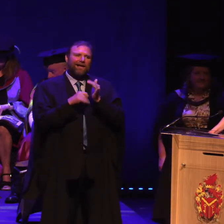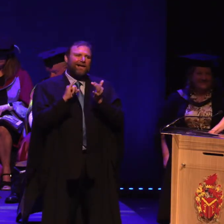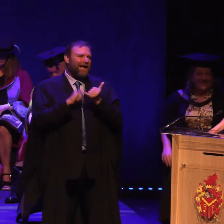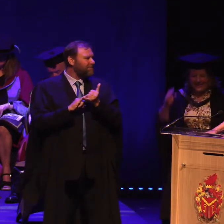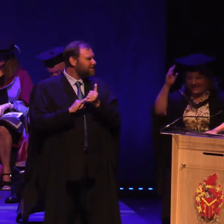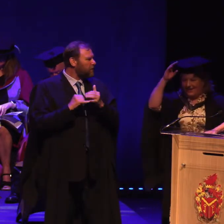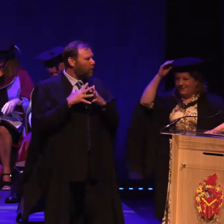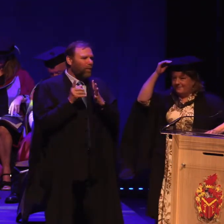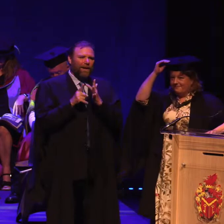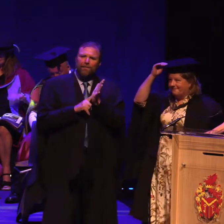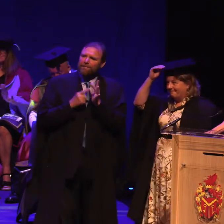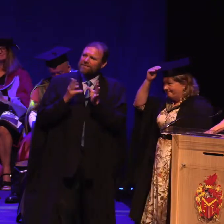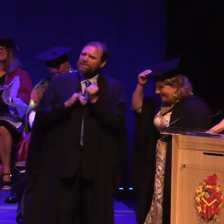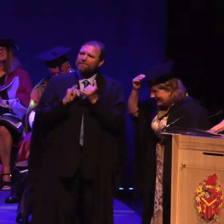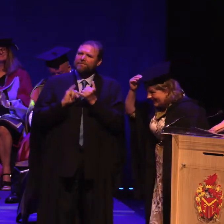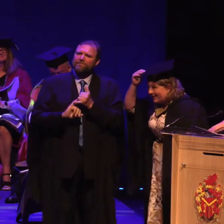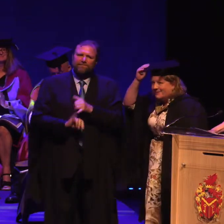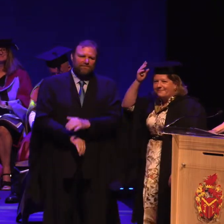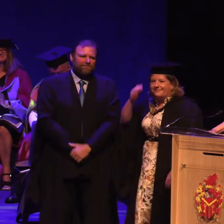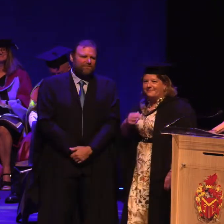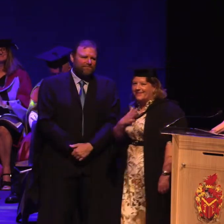Williams.